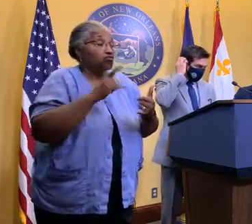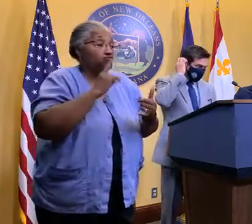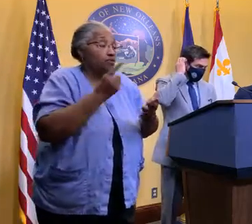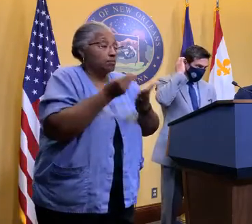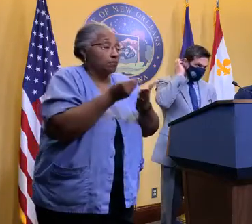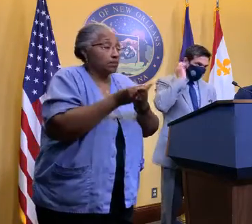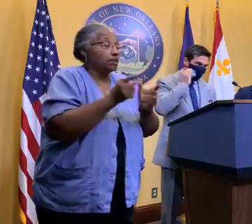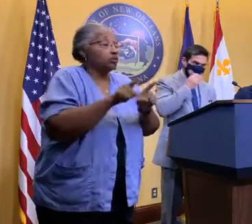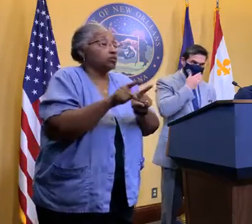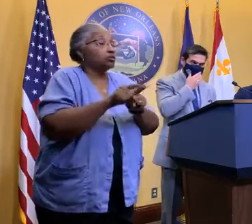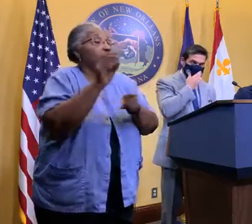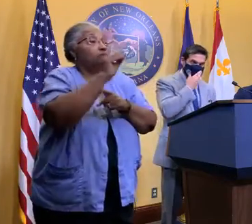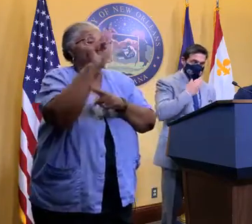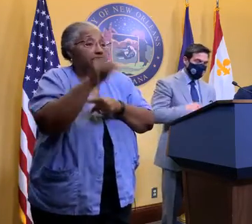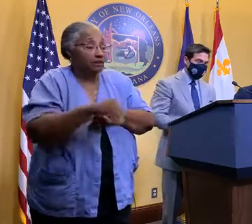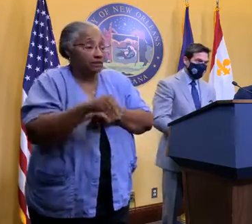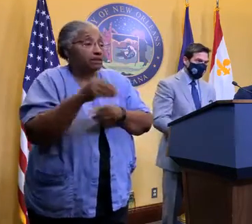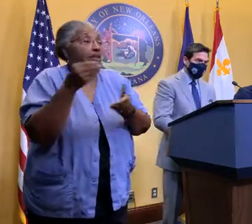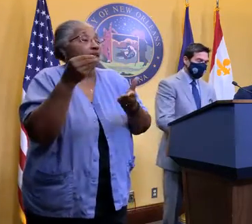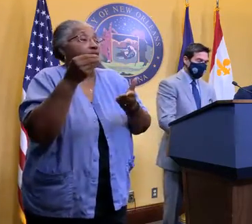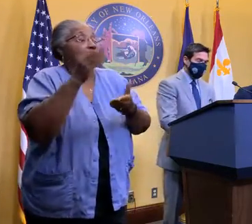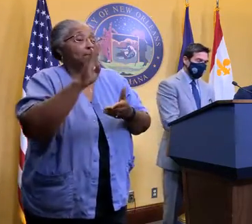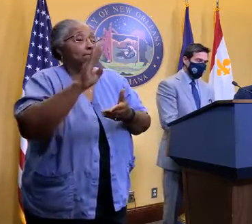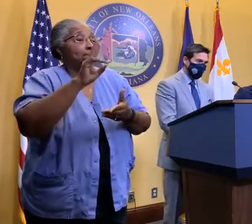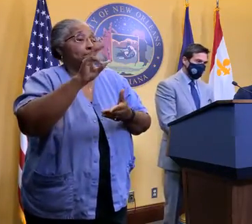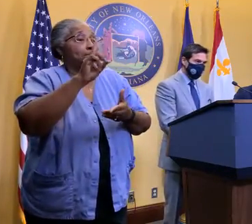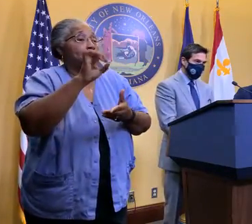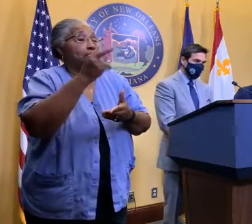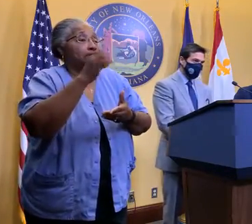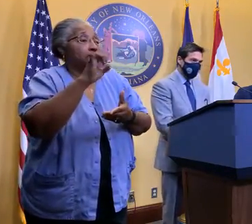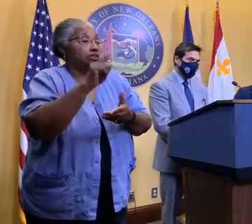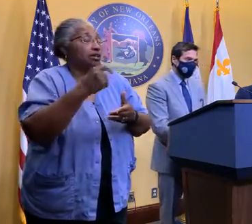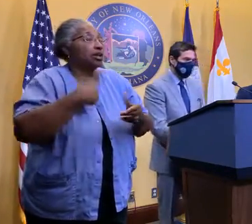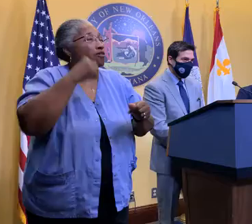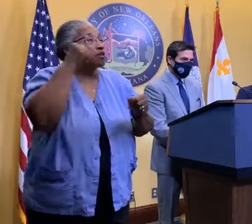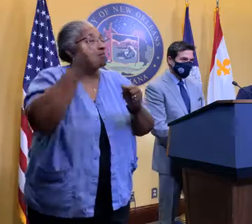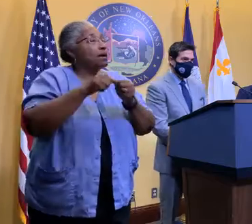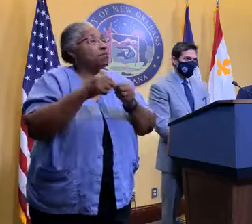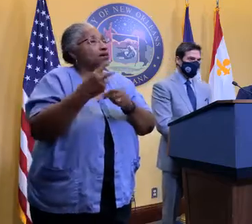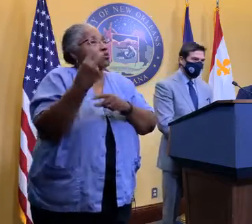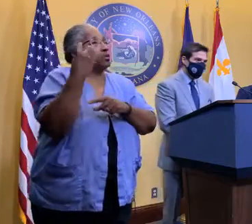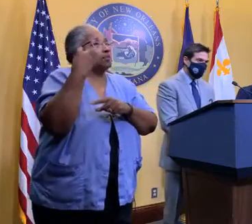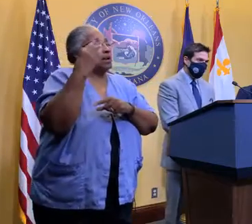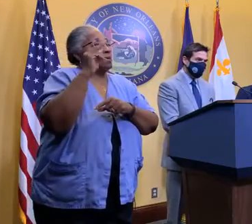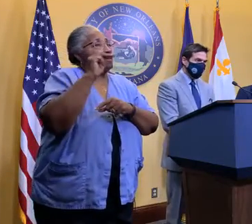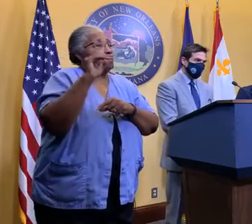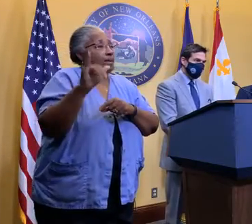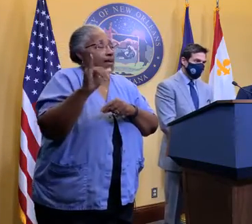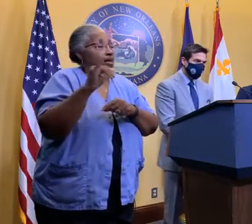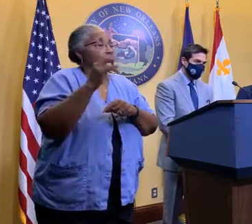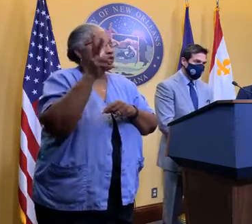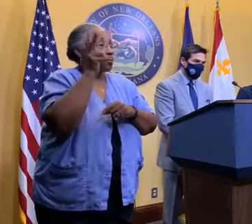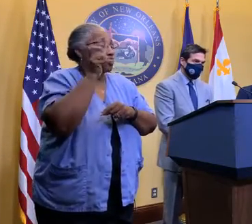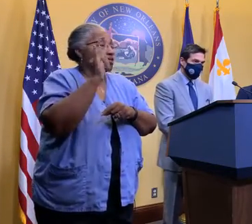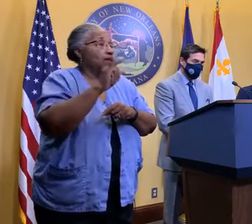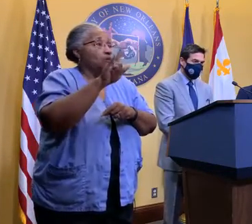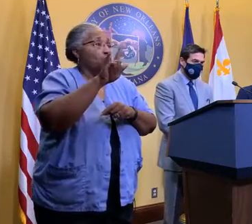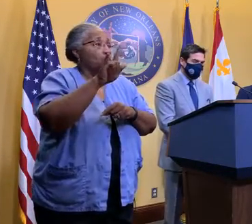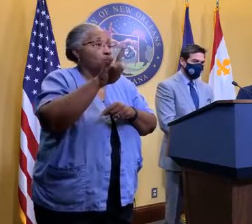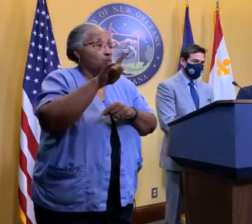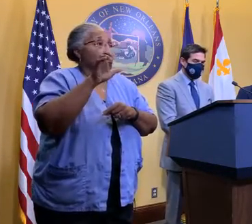dollars and percentage of budgeted revenues. And I remember back in May when we first heard this $150 million shortfall